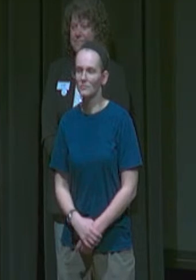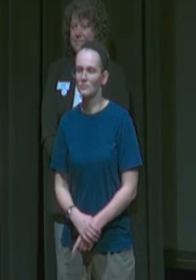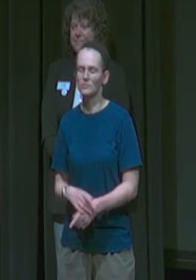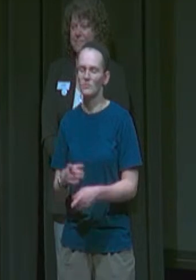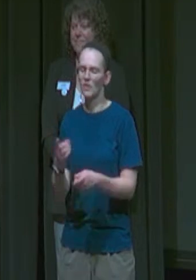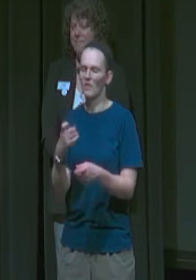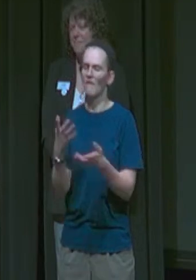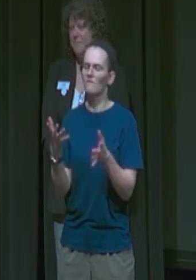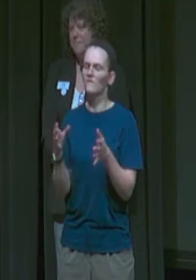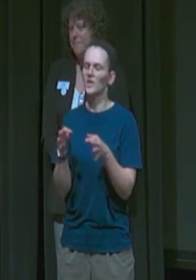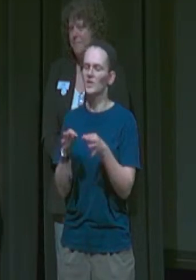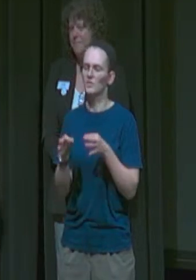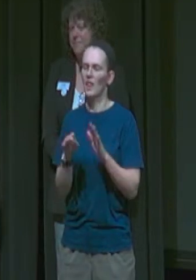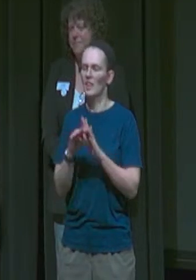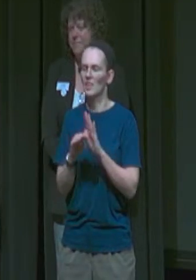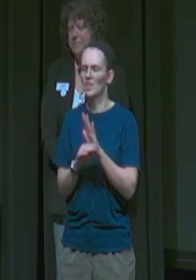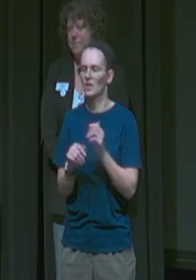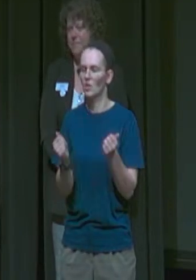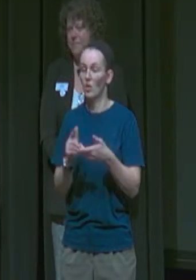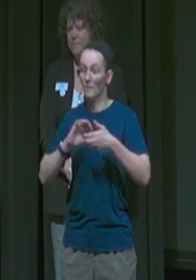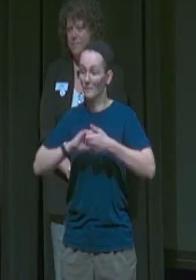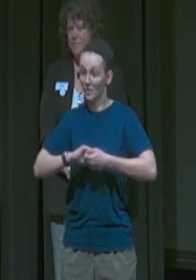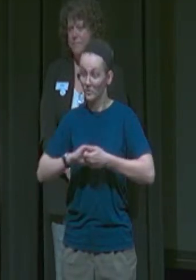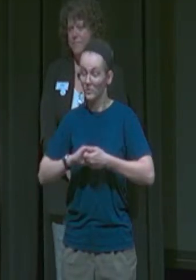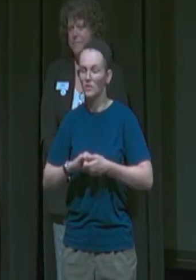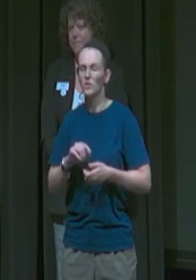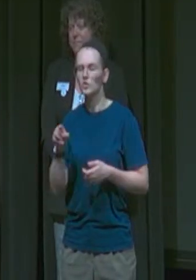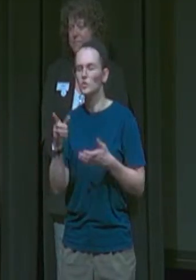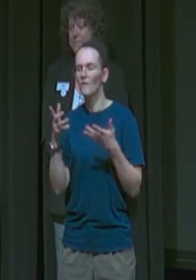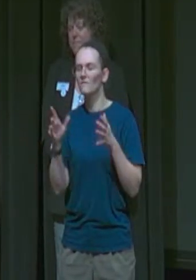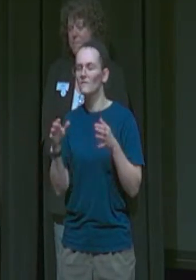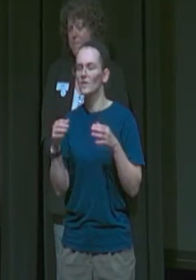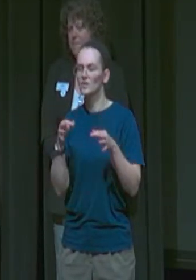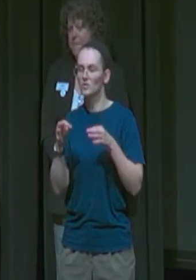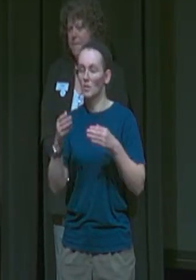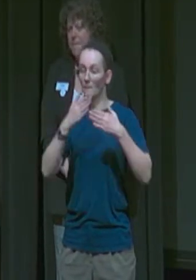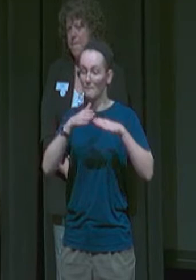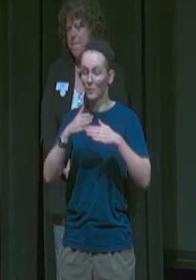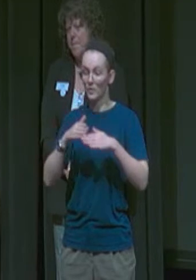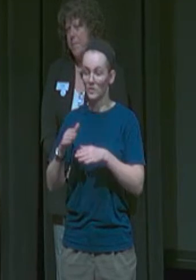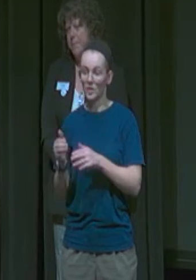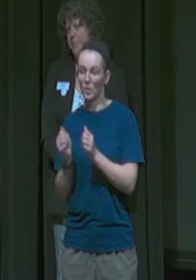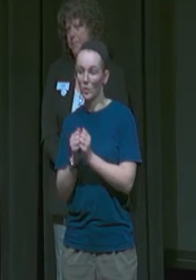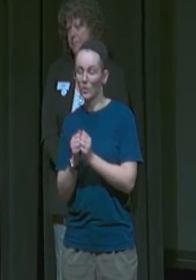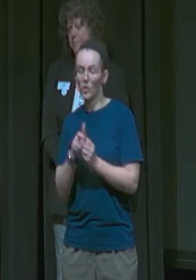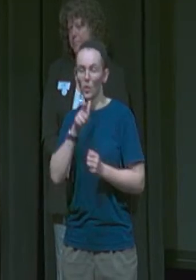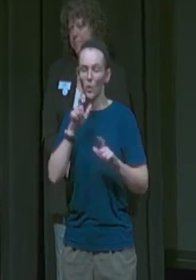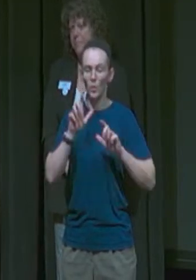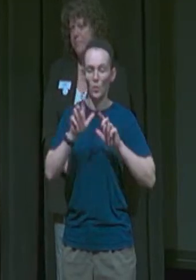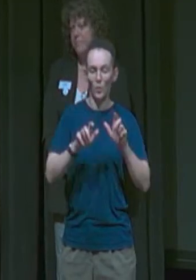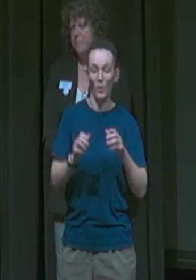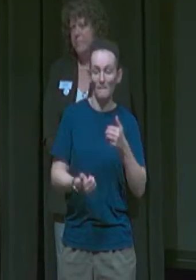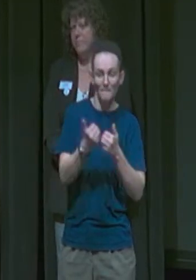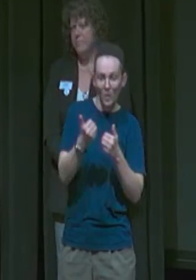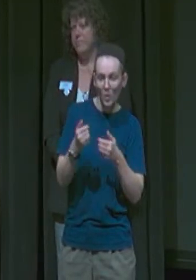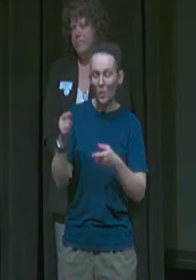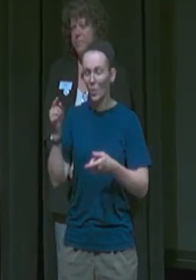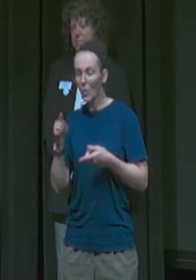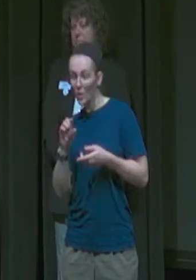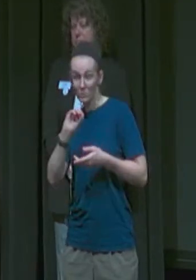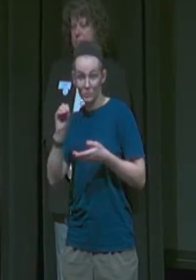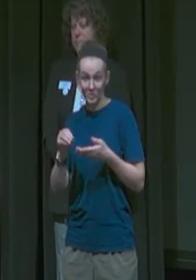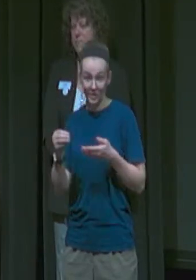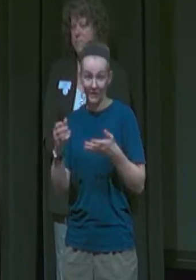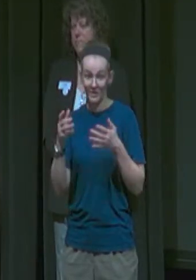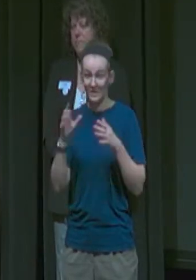You had a list of all the partners. Do you have any breakdown as far as who is giving the most, or percentage,